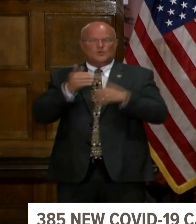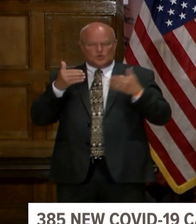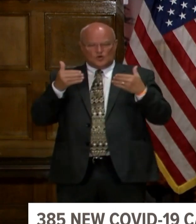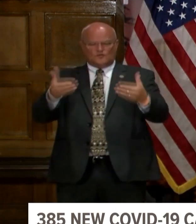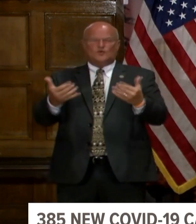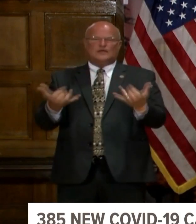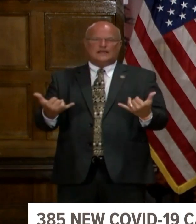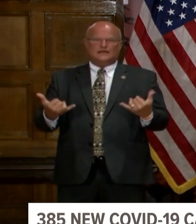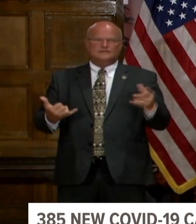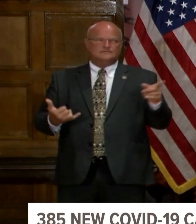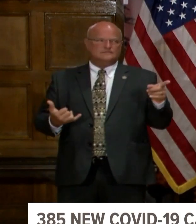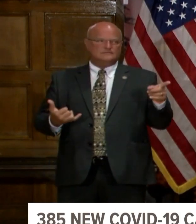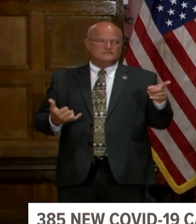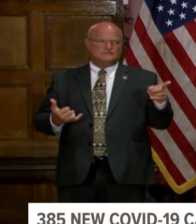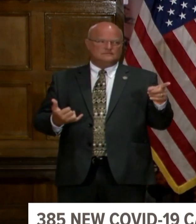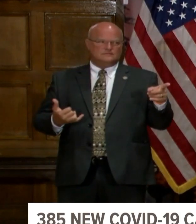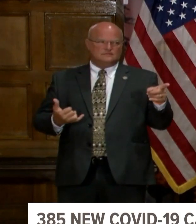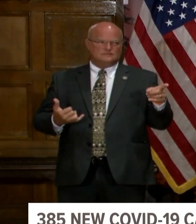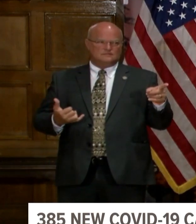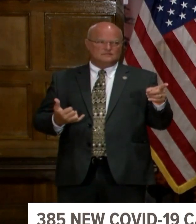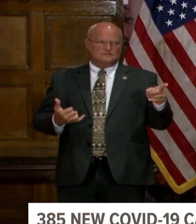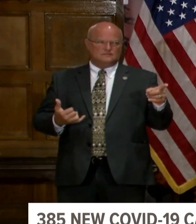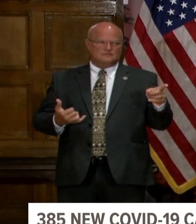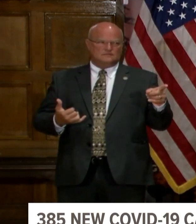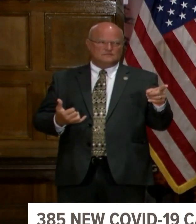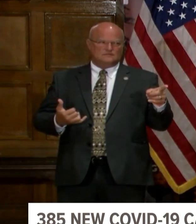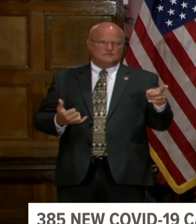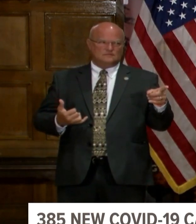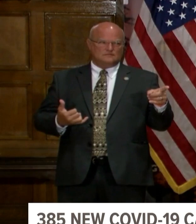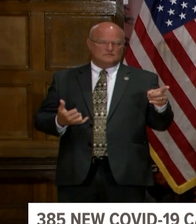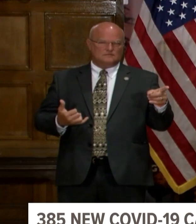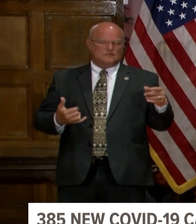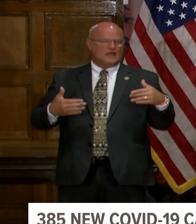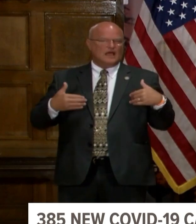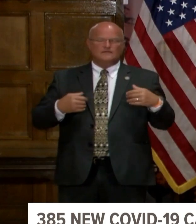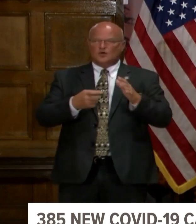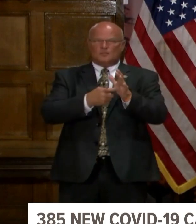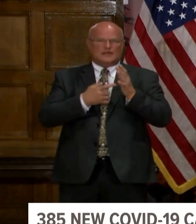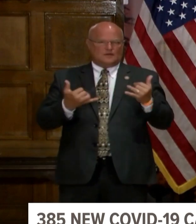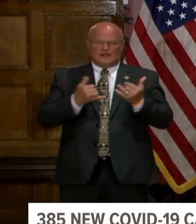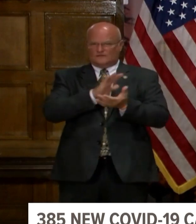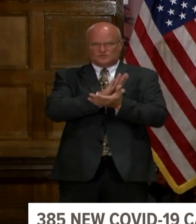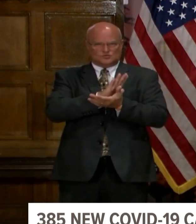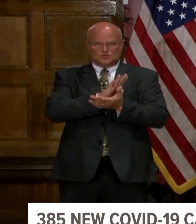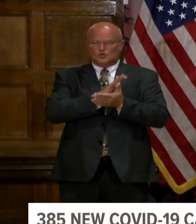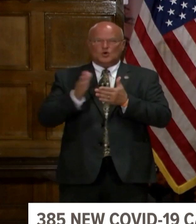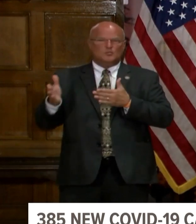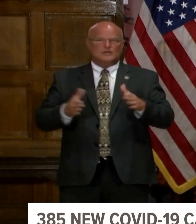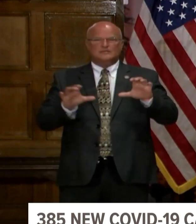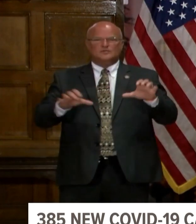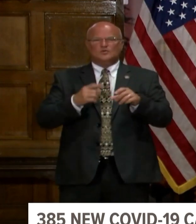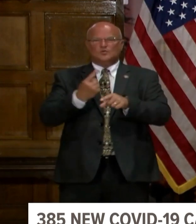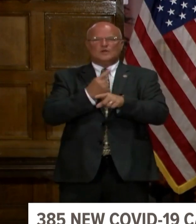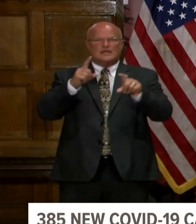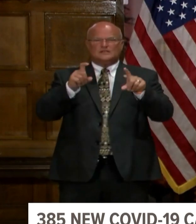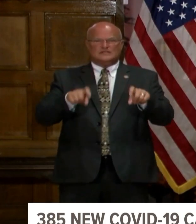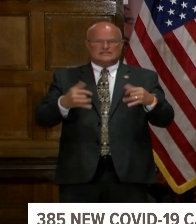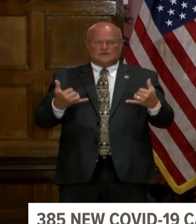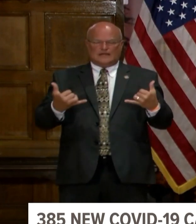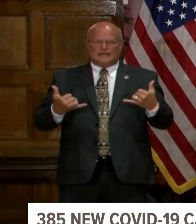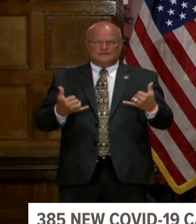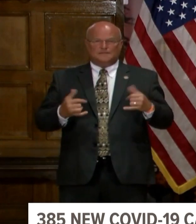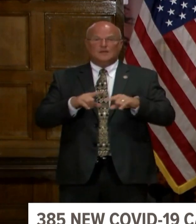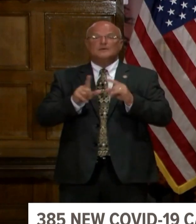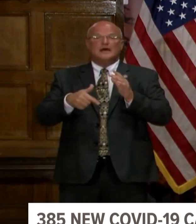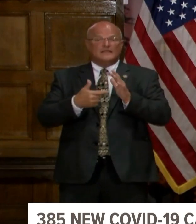forward. School settings, is there any? We have no mandates at this time and have no plans to be doing regular testing at this moment.